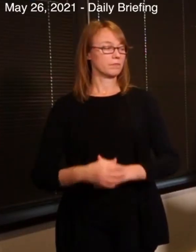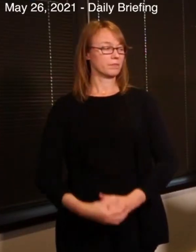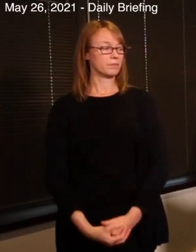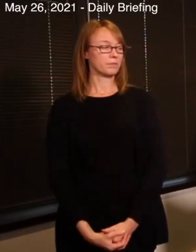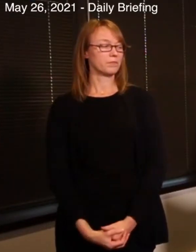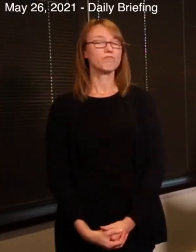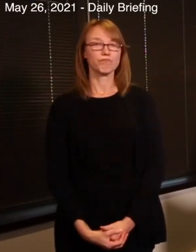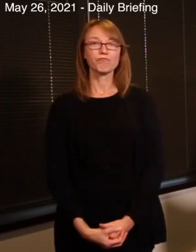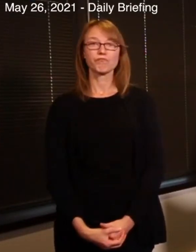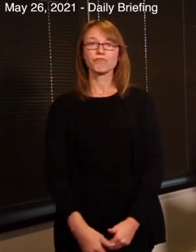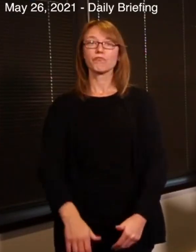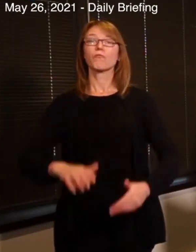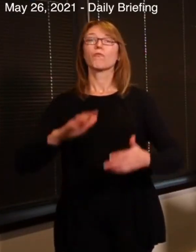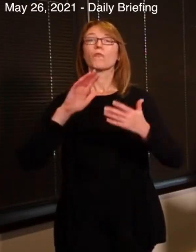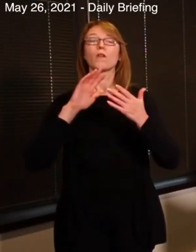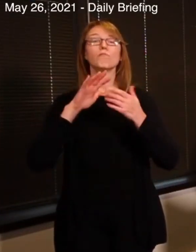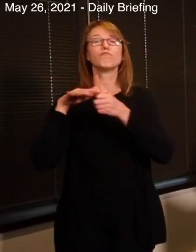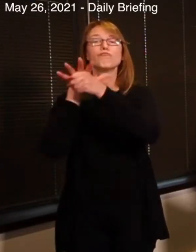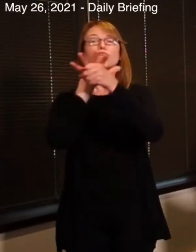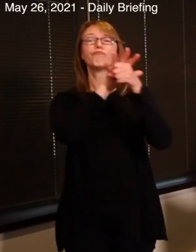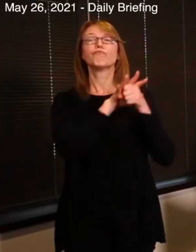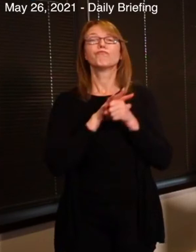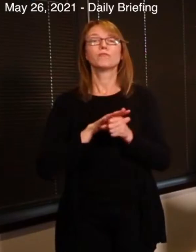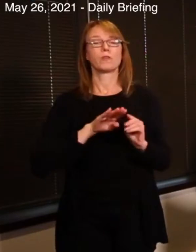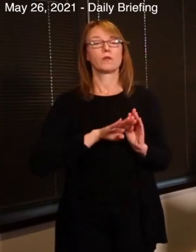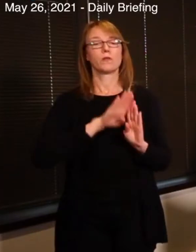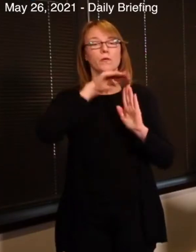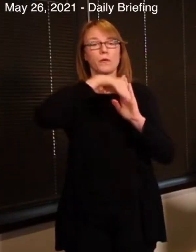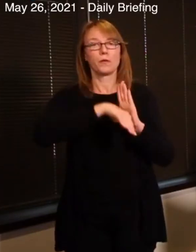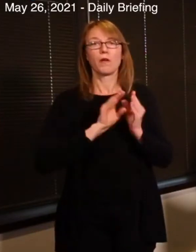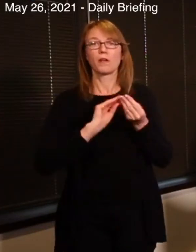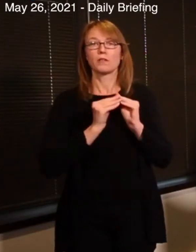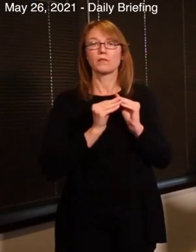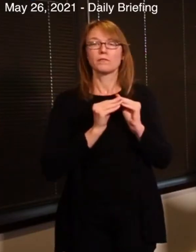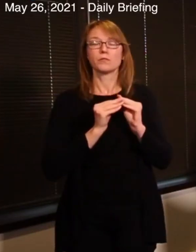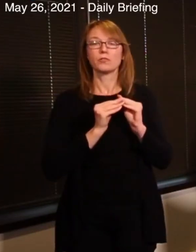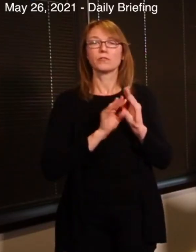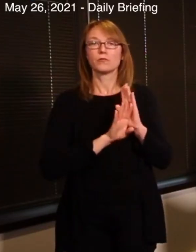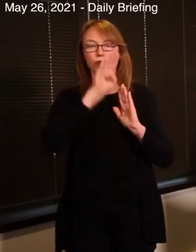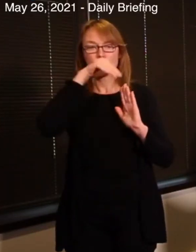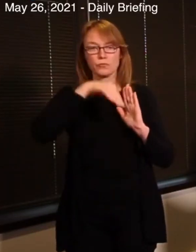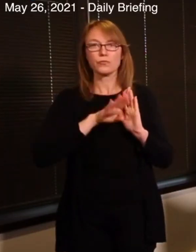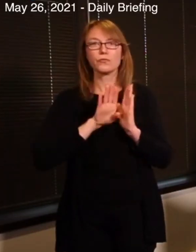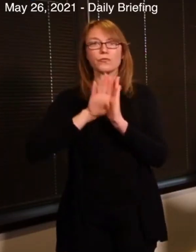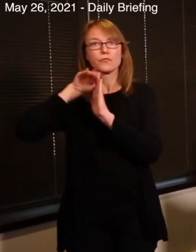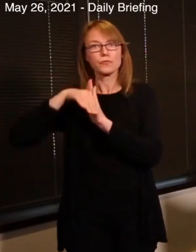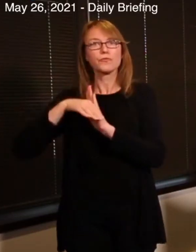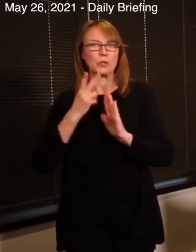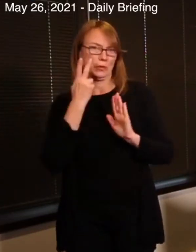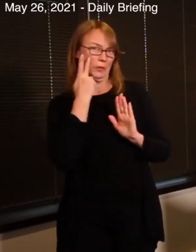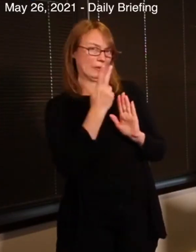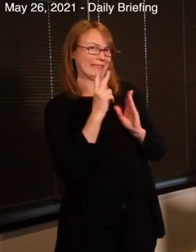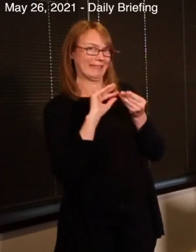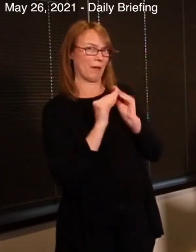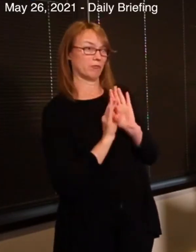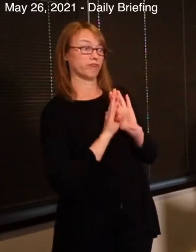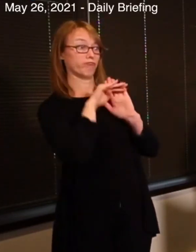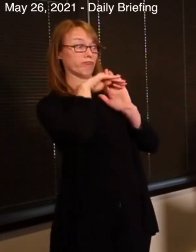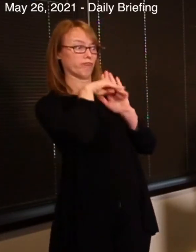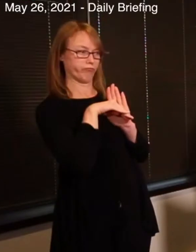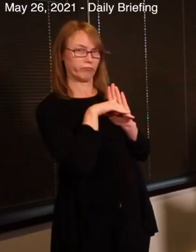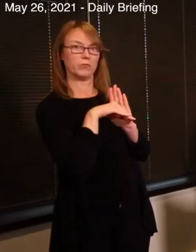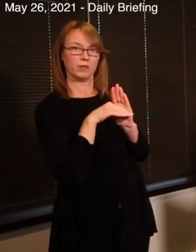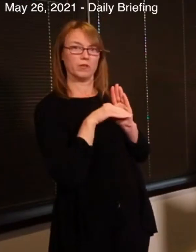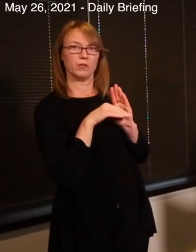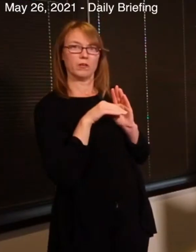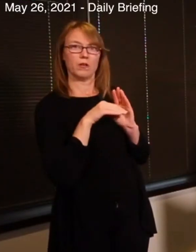report from these. Still low numbers. It continues to drop, and we'll show that here when we look at our prevalence data. So nothing